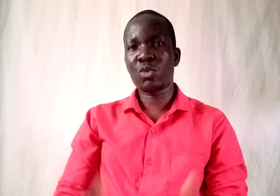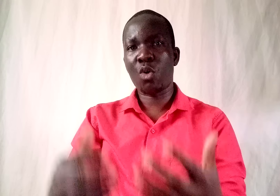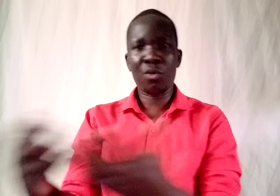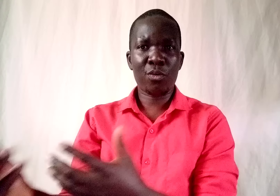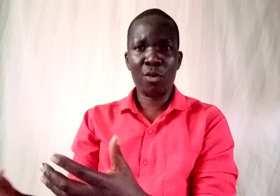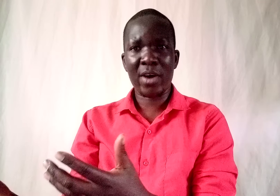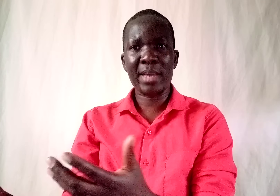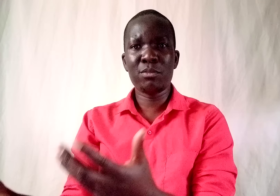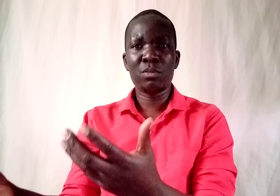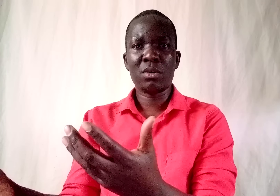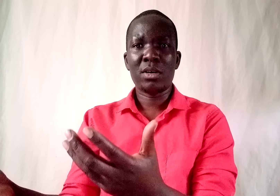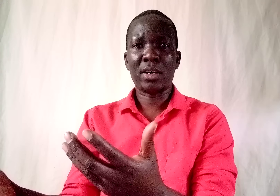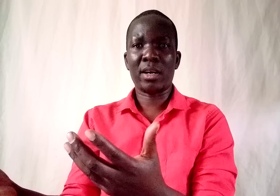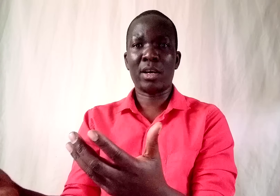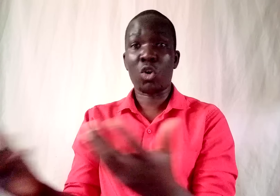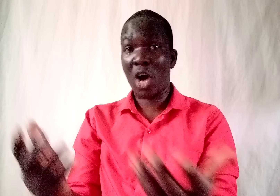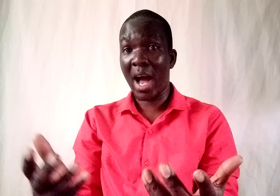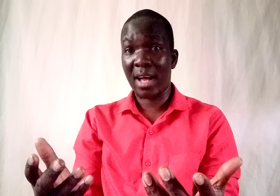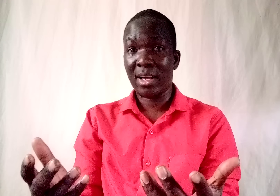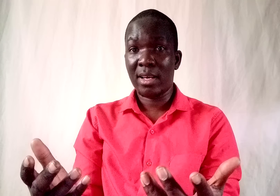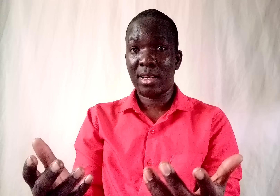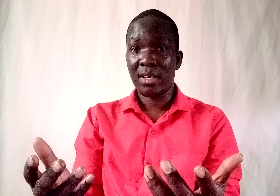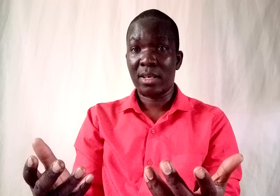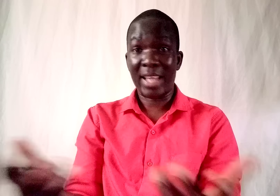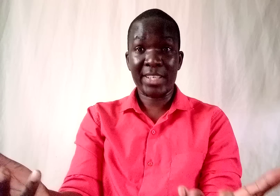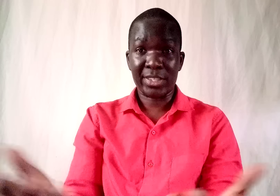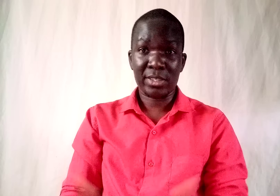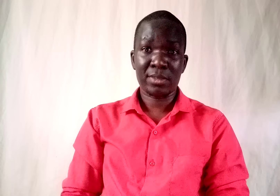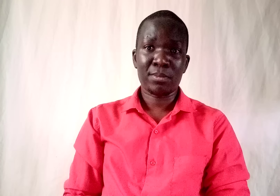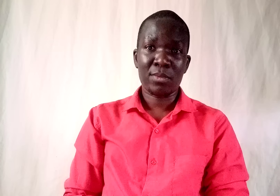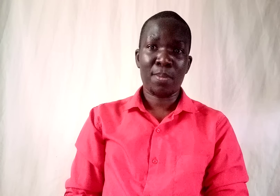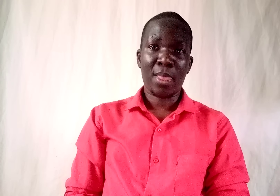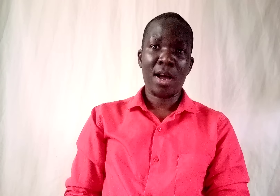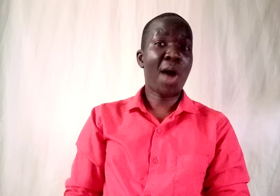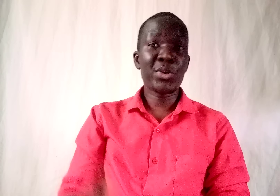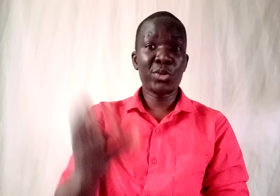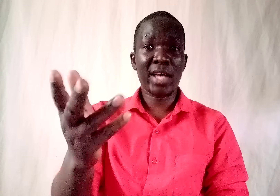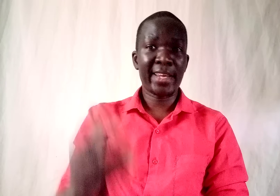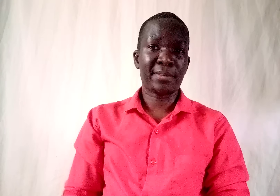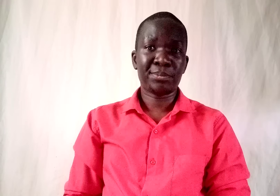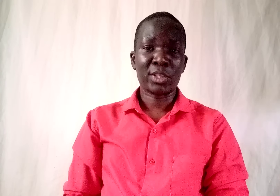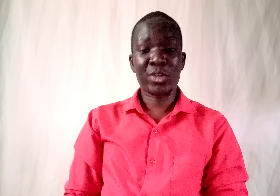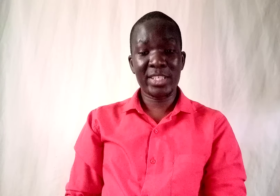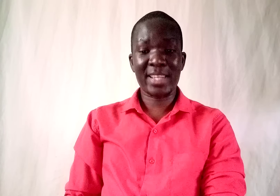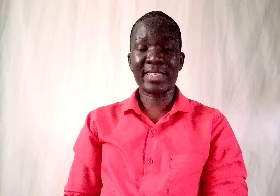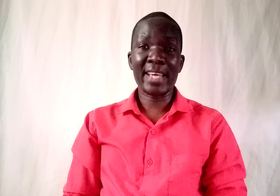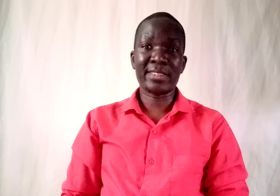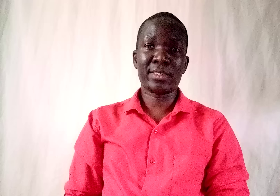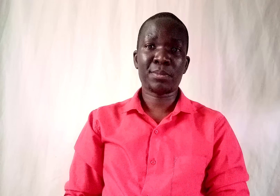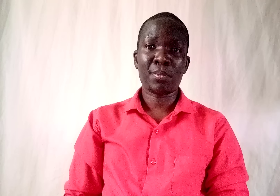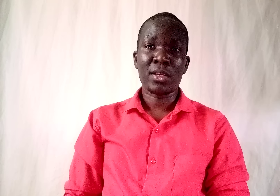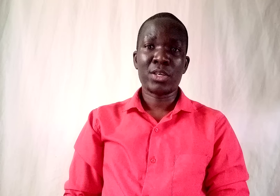to offer him or her lunch. How will you sign? So these are the signs. So